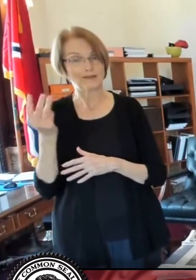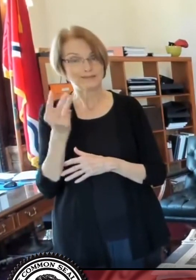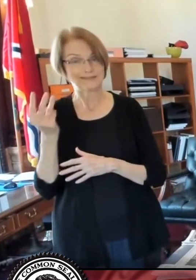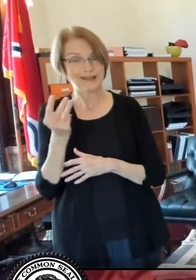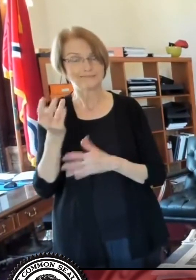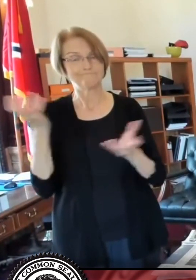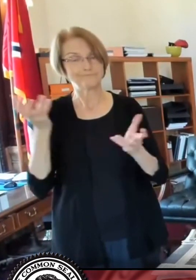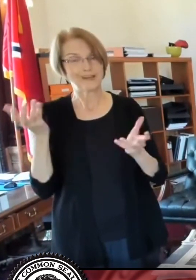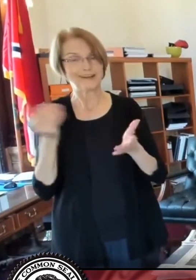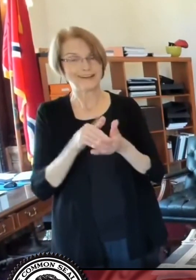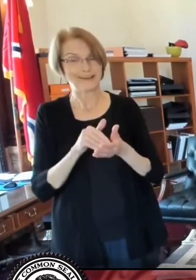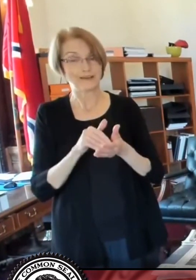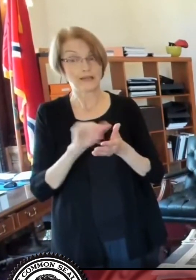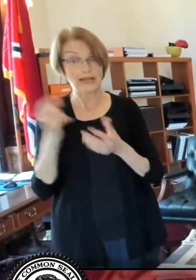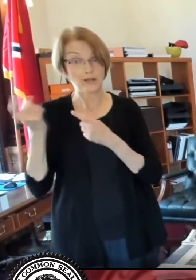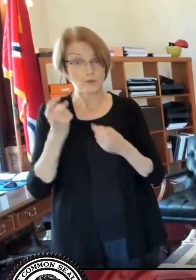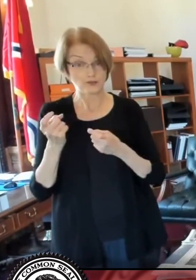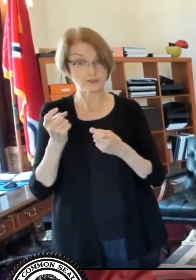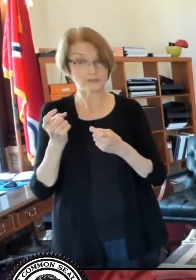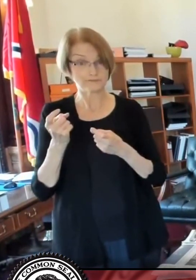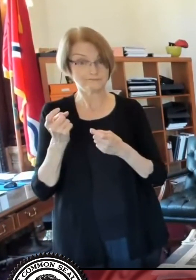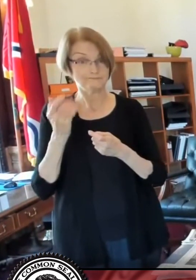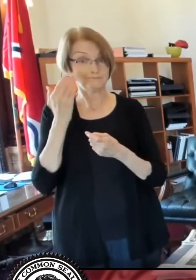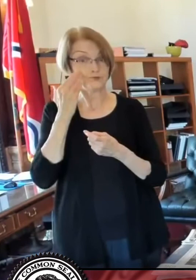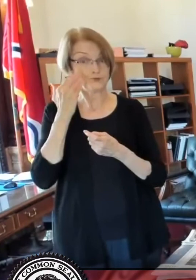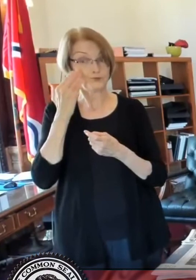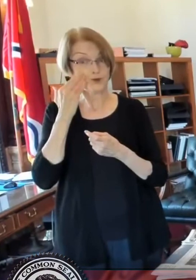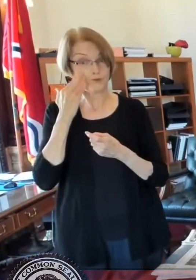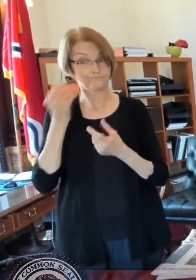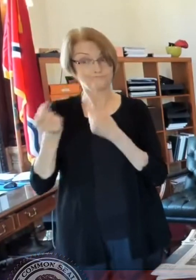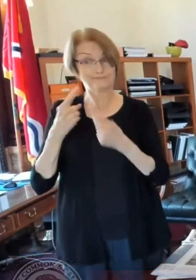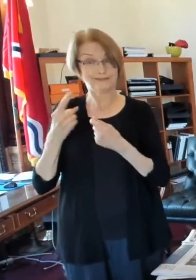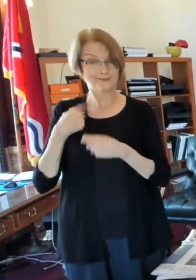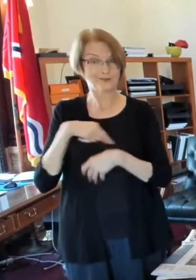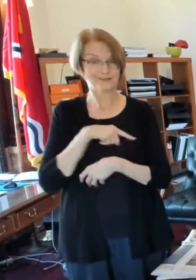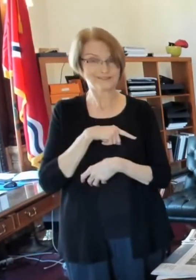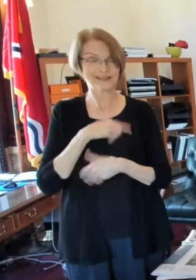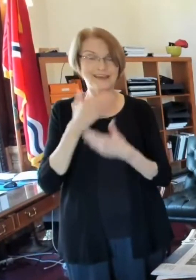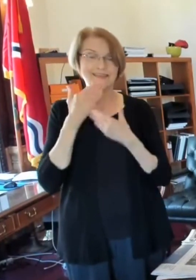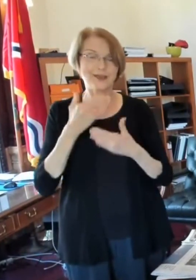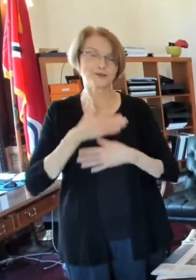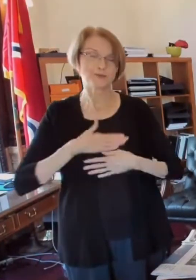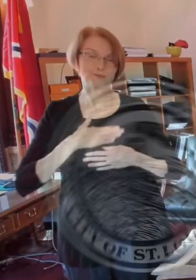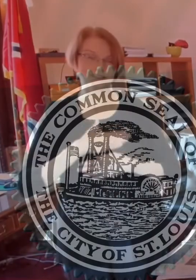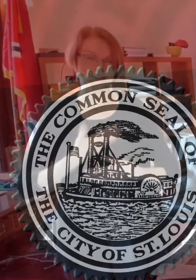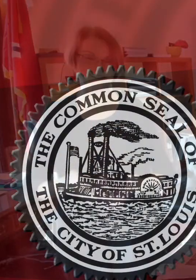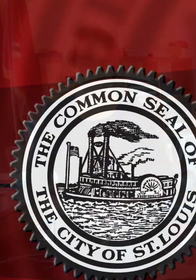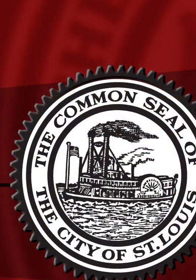chat with you more. If you have questions, you know how to find us. Thank you all. Appreciate it.